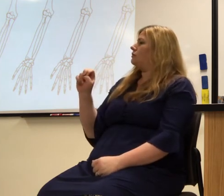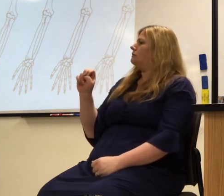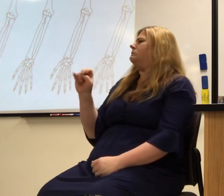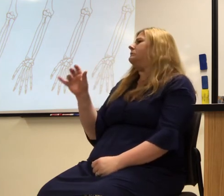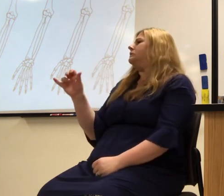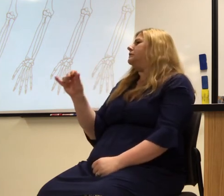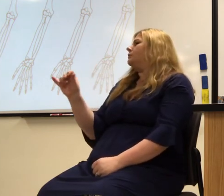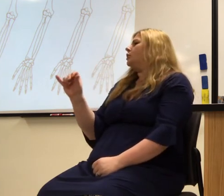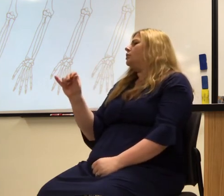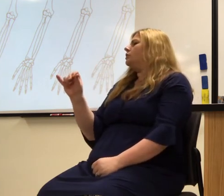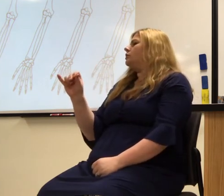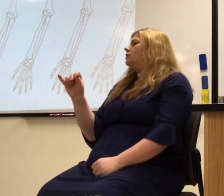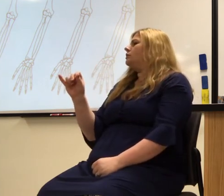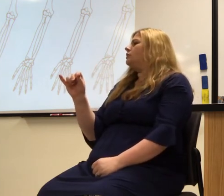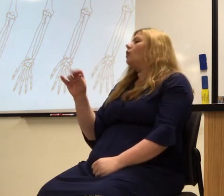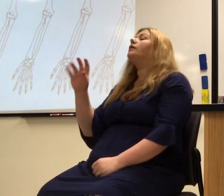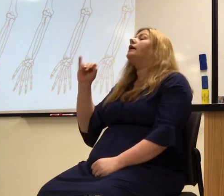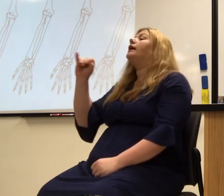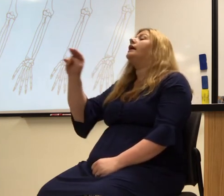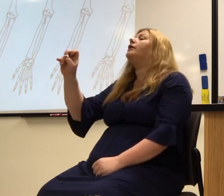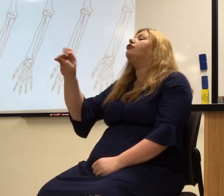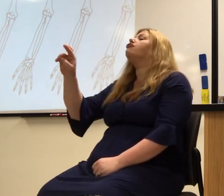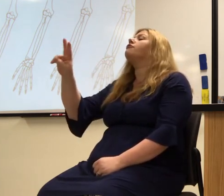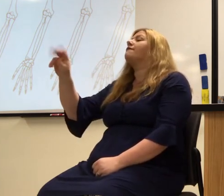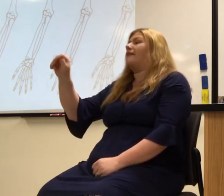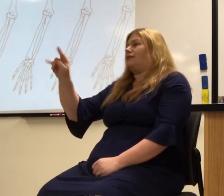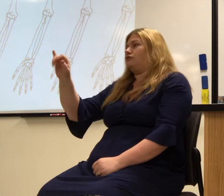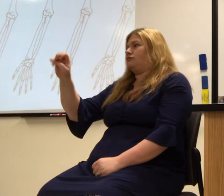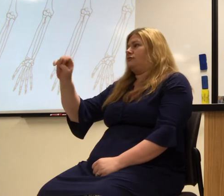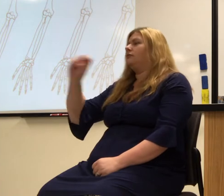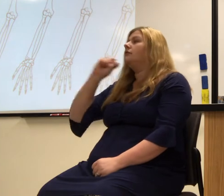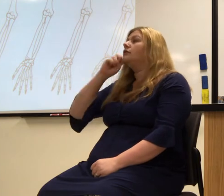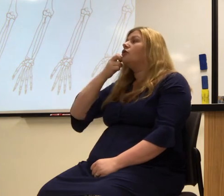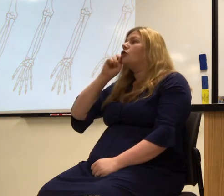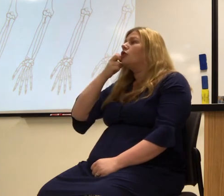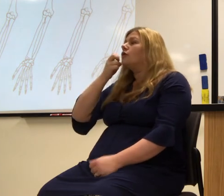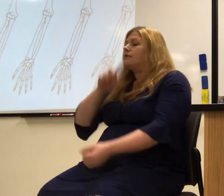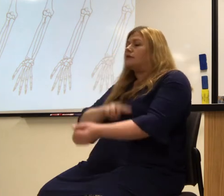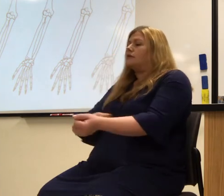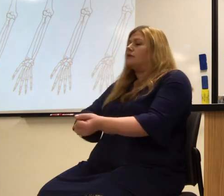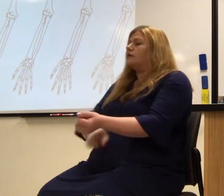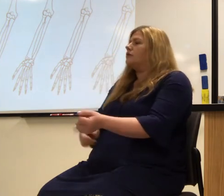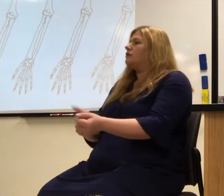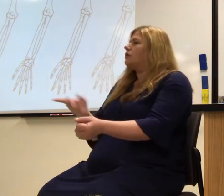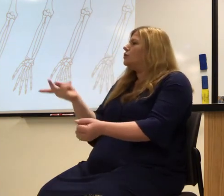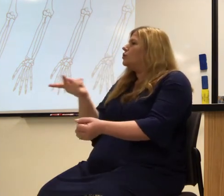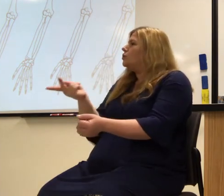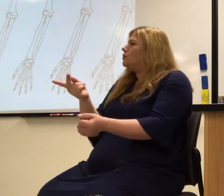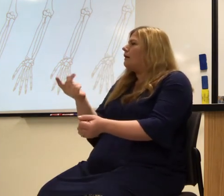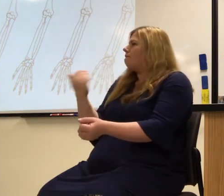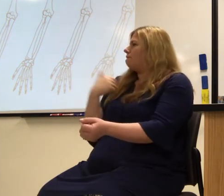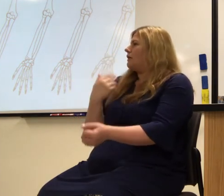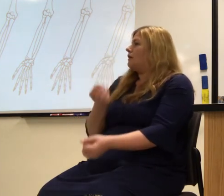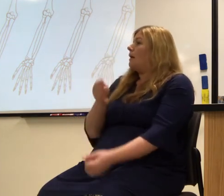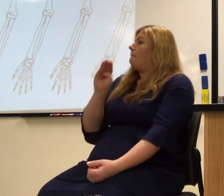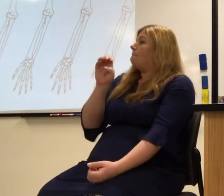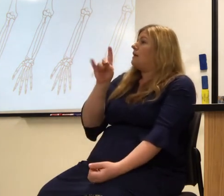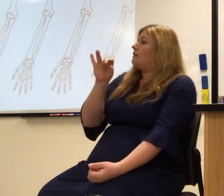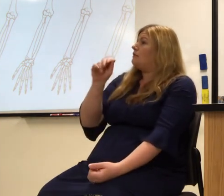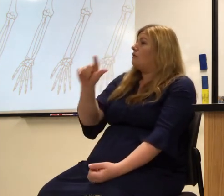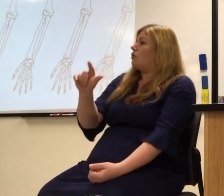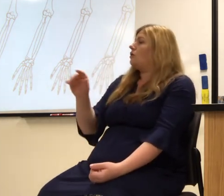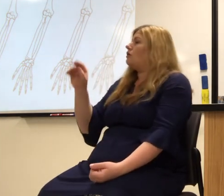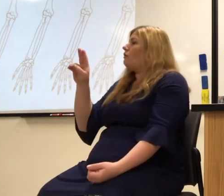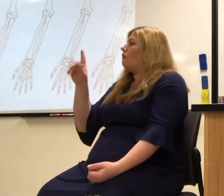similar. There's only two nerves that innervate all the muscles from this region. That's the median nerve and the ulnar nerve. Now, I haven't taught those nerves yet,